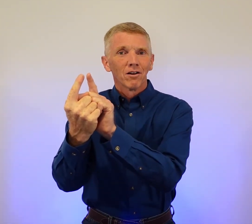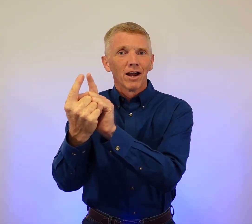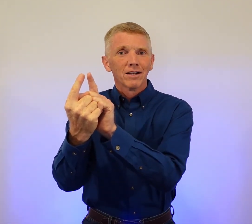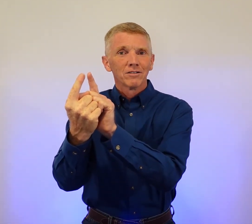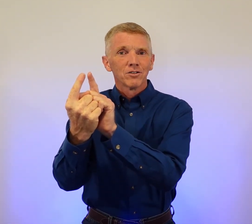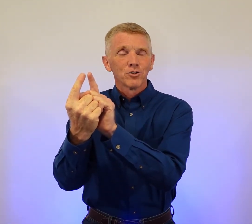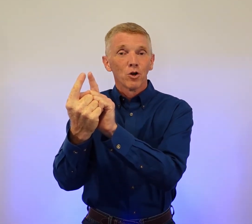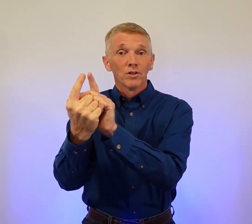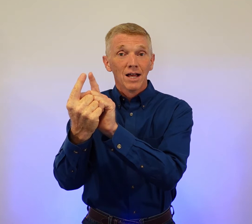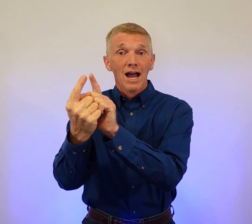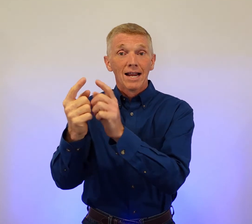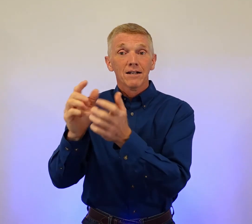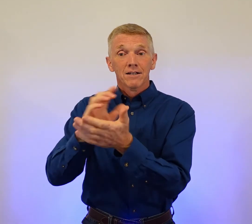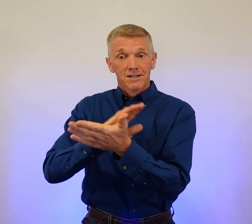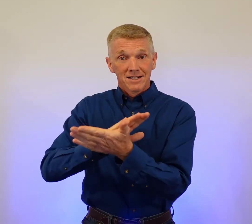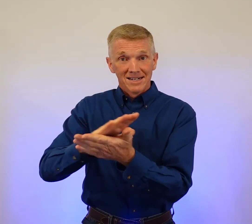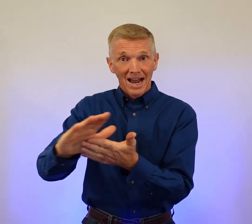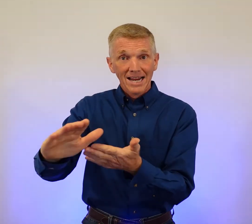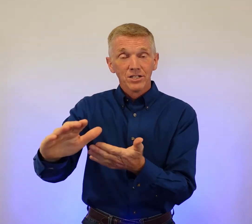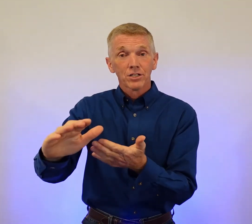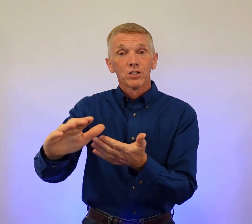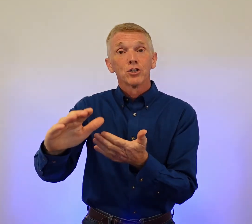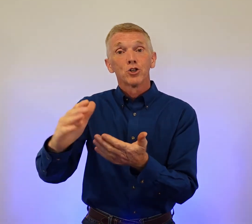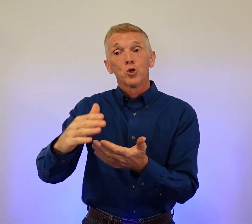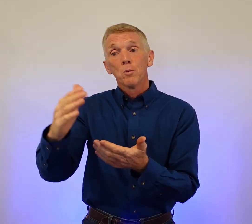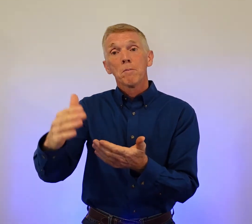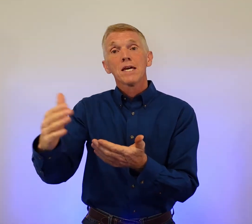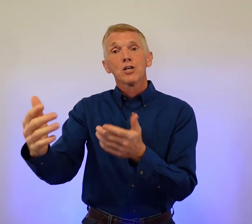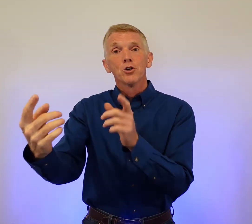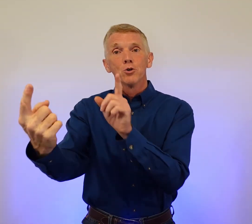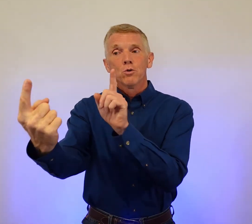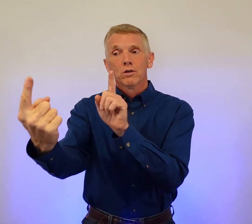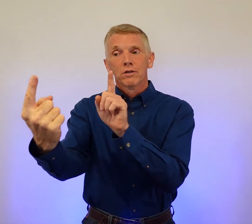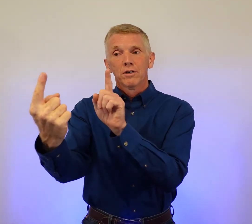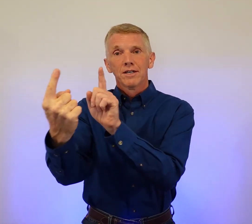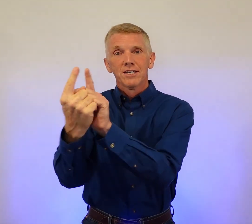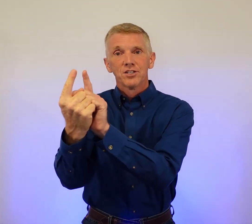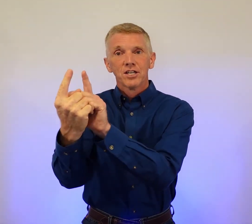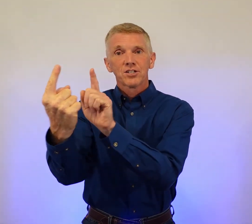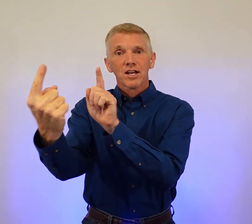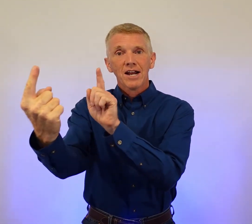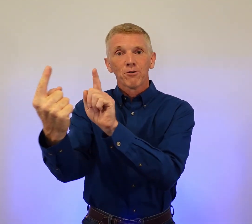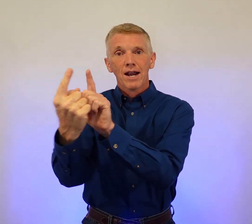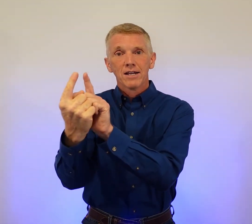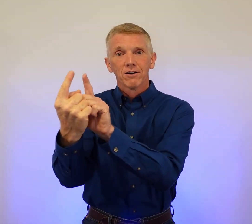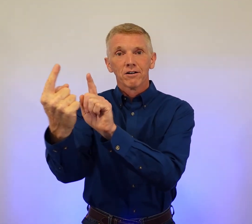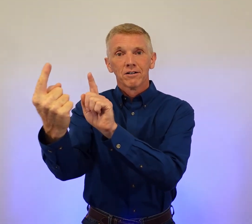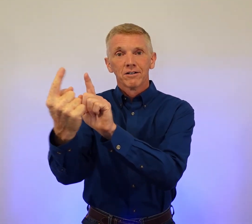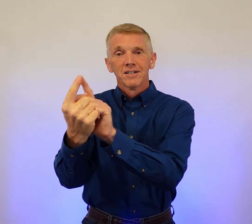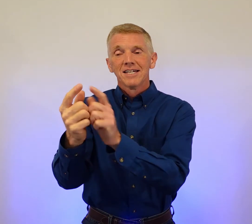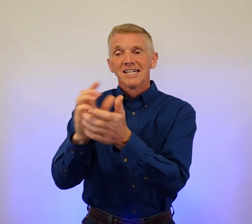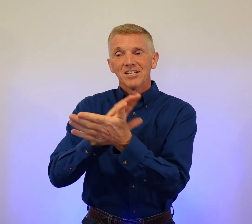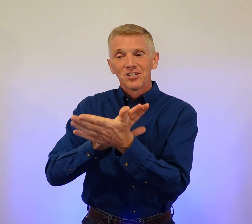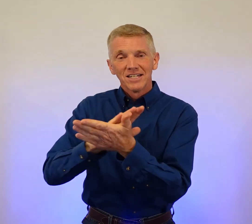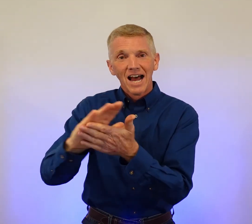Right? So the line, nice to meet you, is this sign right here. It's